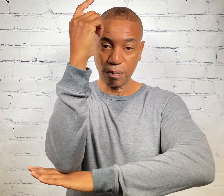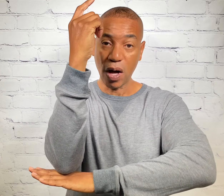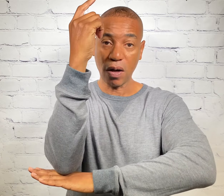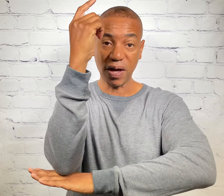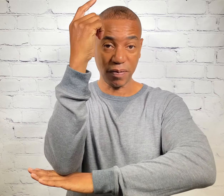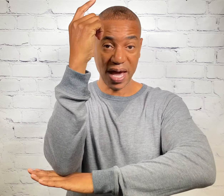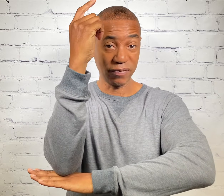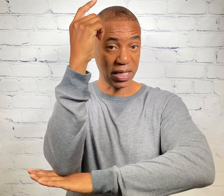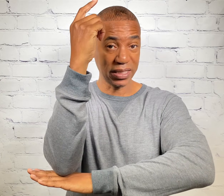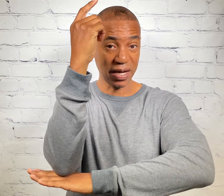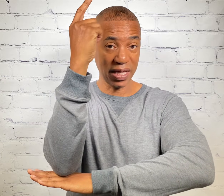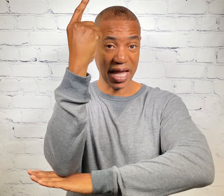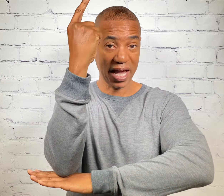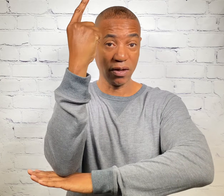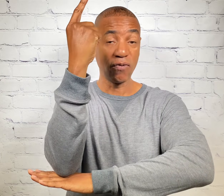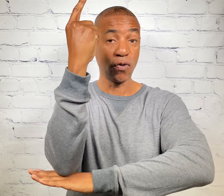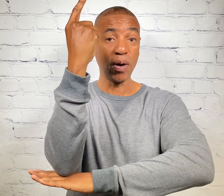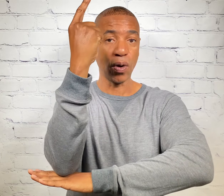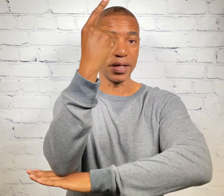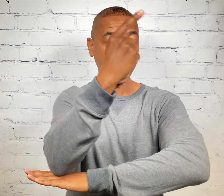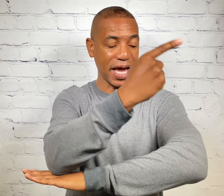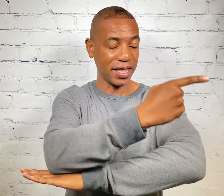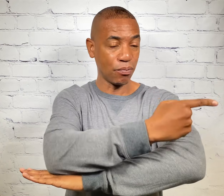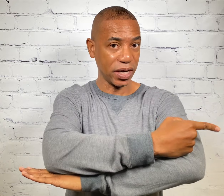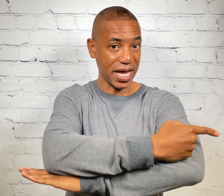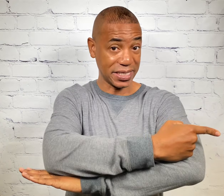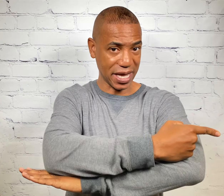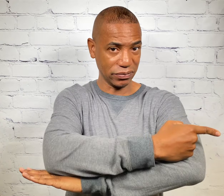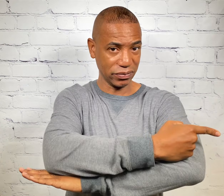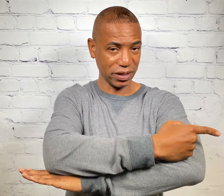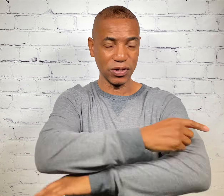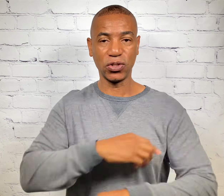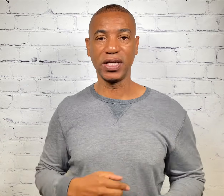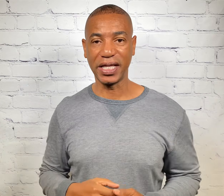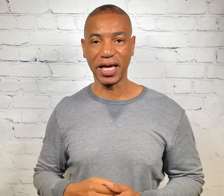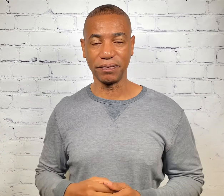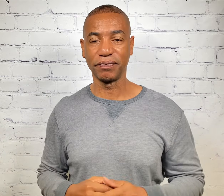palm of the back of the non-dominant hand, form a 1, and then bring that down. Let me show you that again.